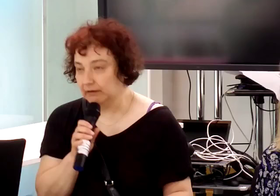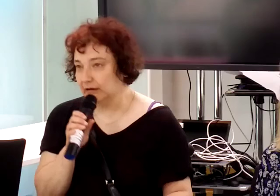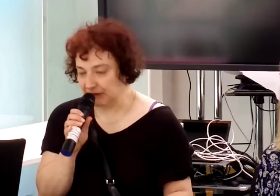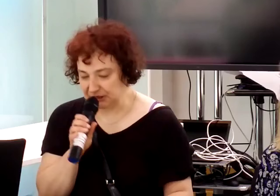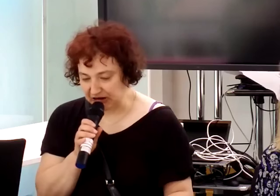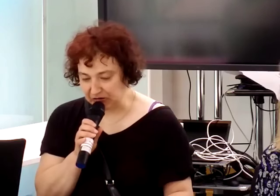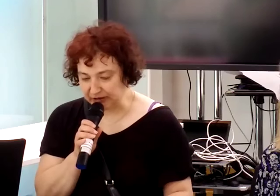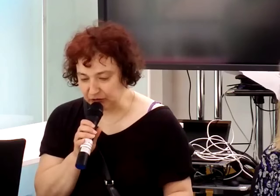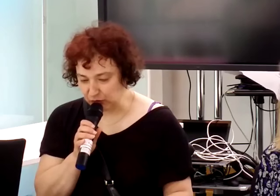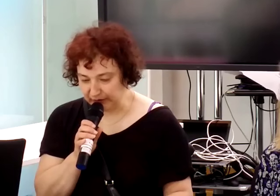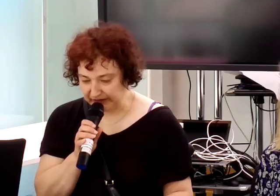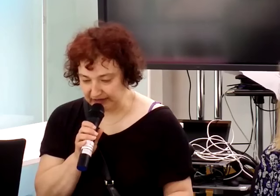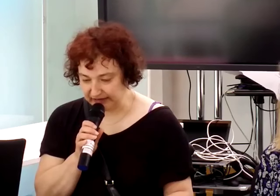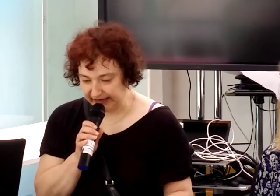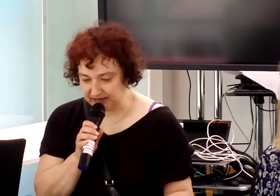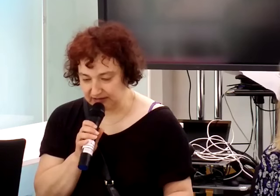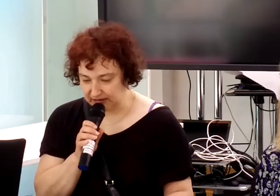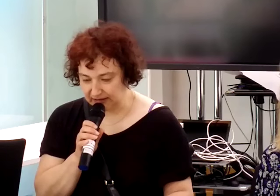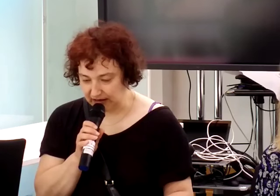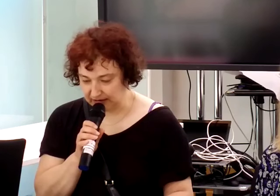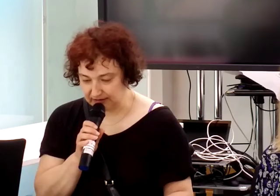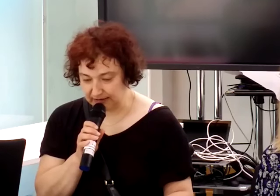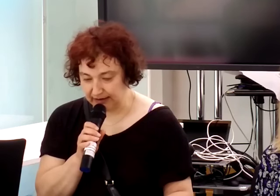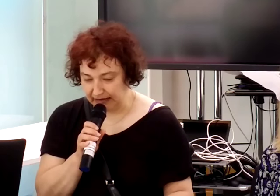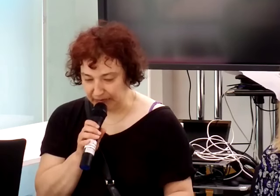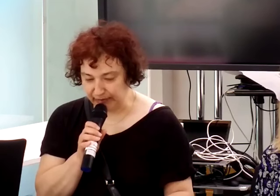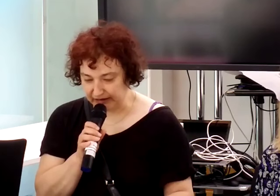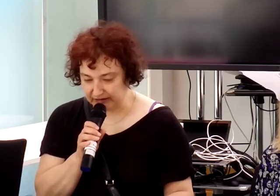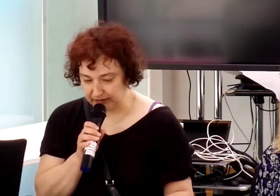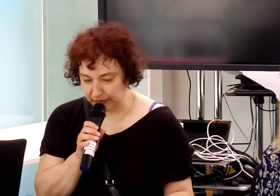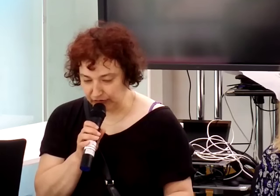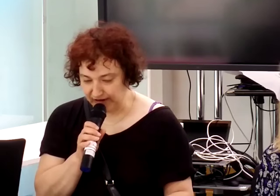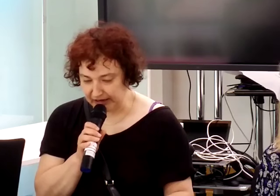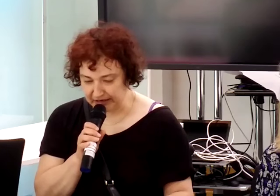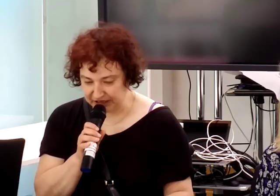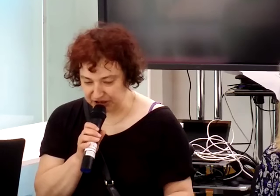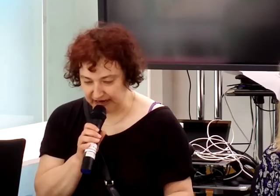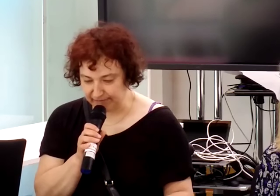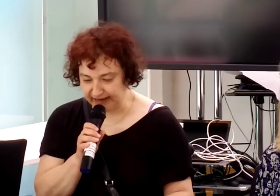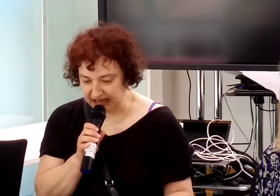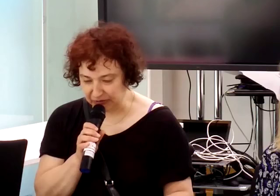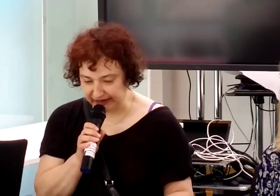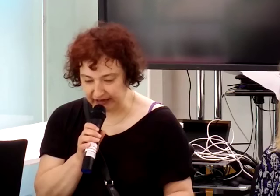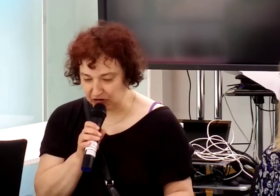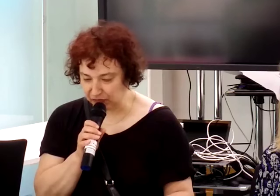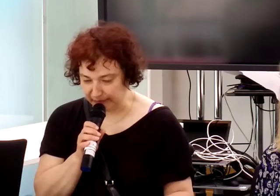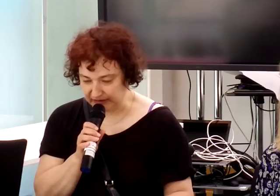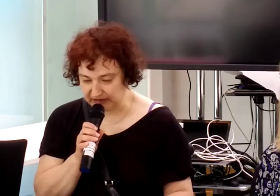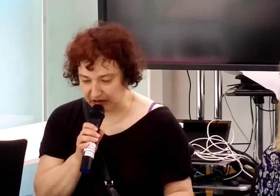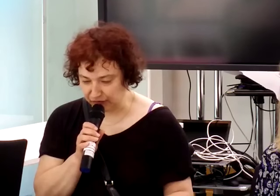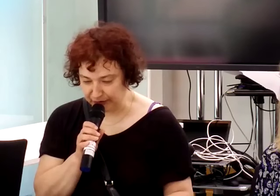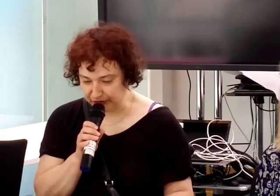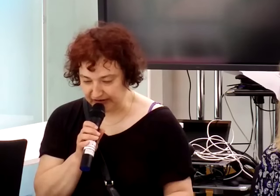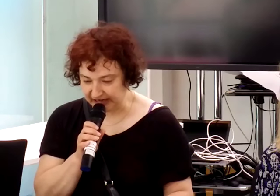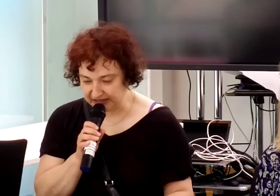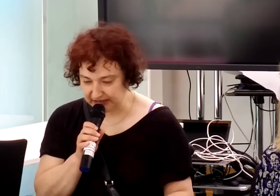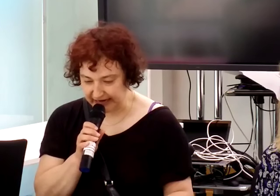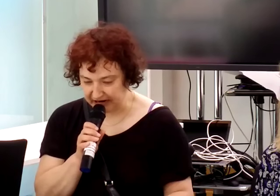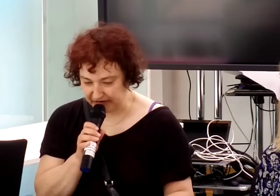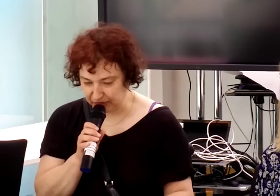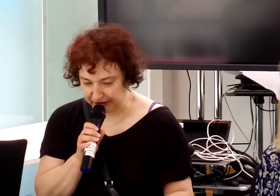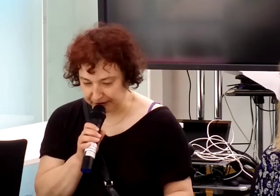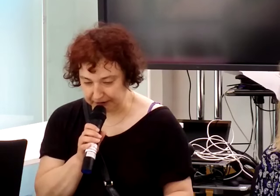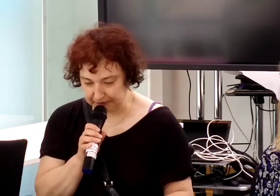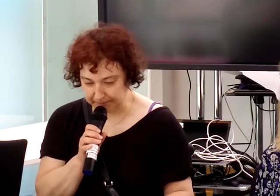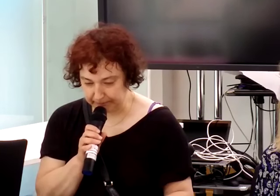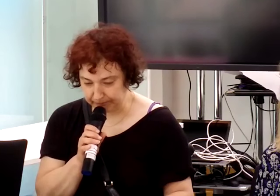away. But Jeremy Corbyn is against these cuts and backs the recognition and valuing of women's